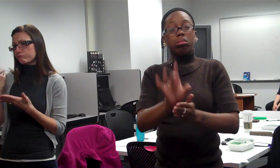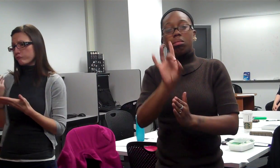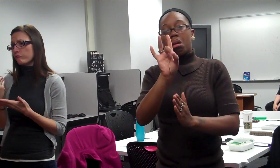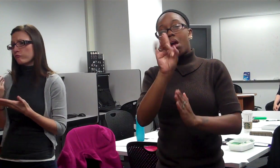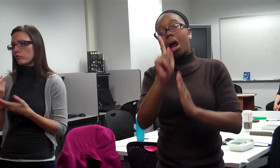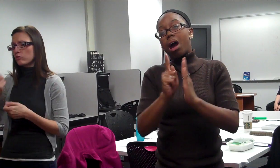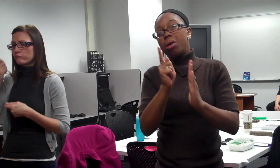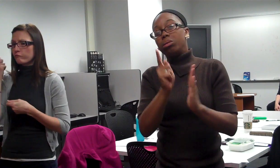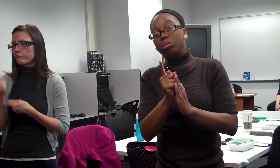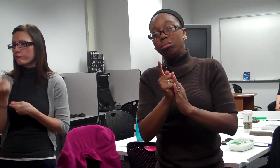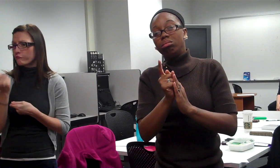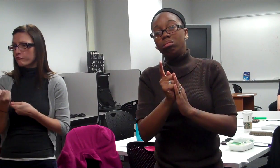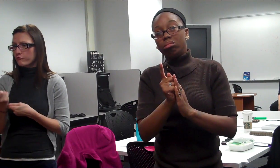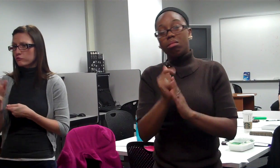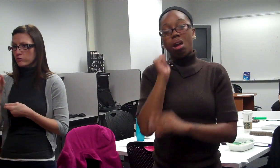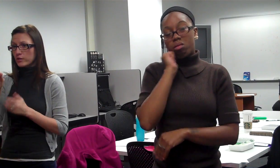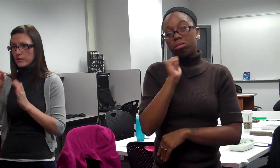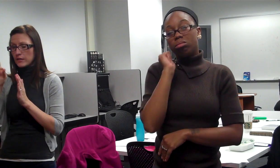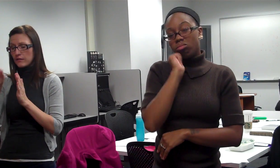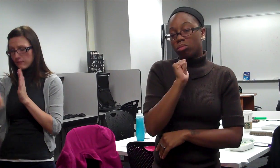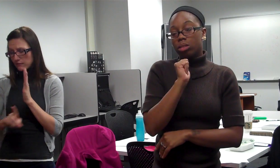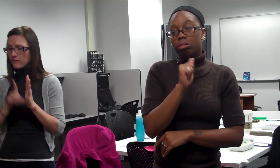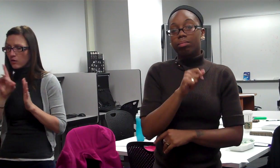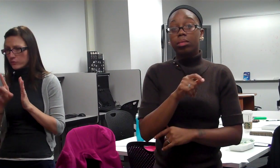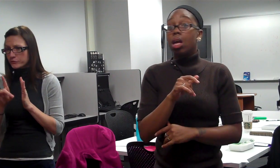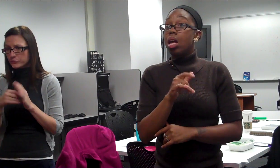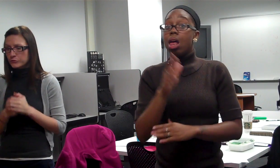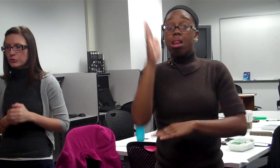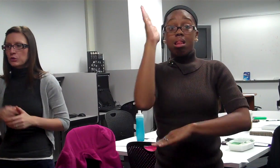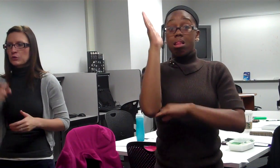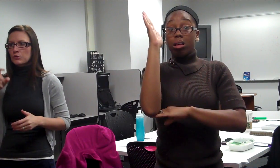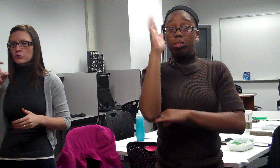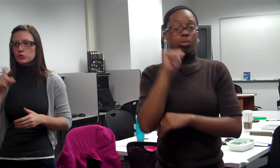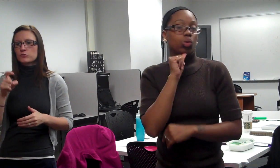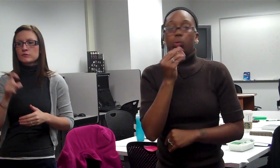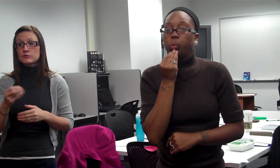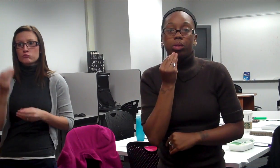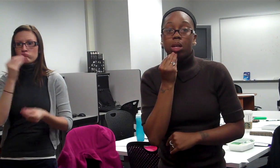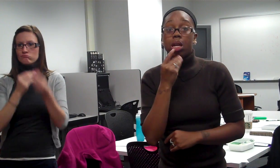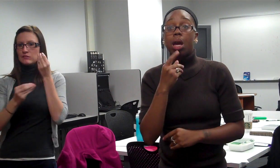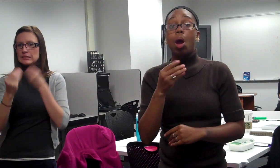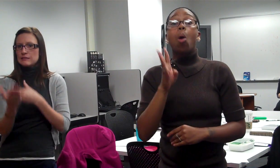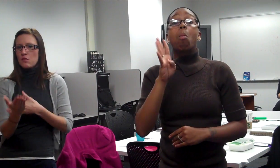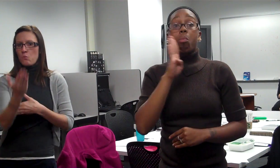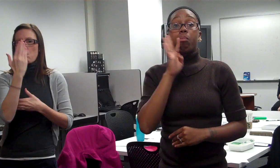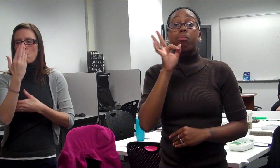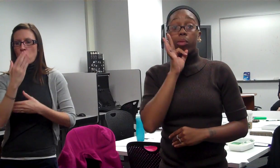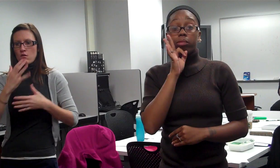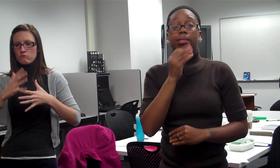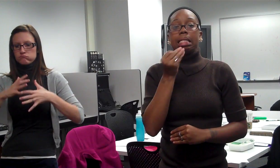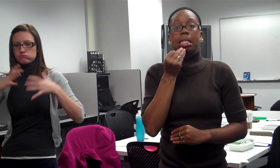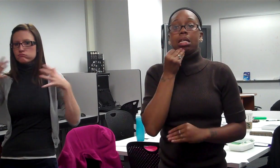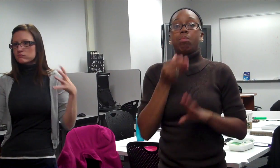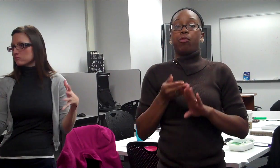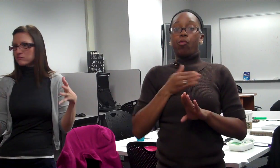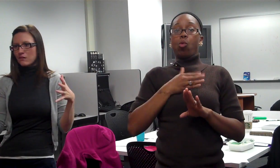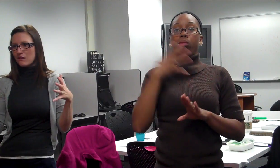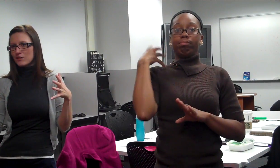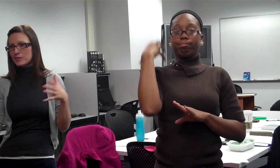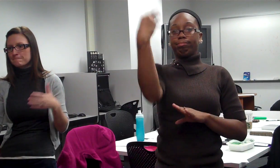don't even go in for lunch usually. You have to eat a big breakfast before you leave. And then you're out there from about 7 in